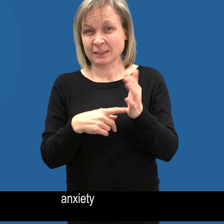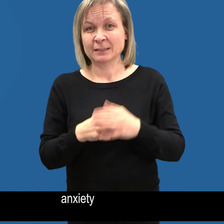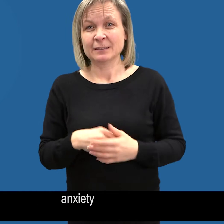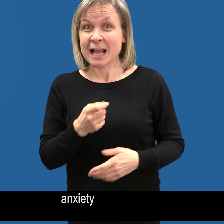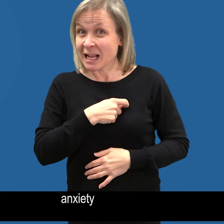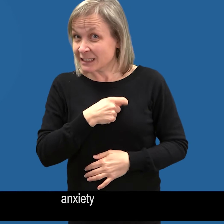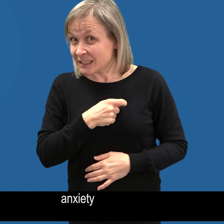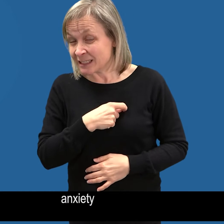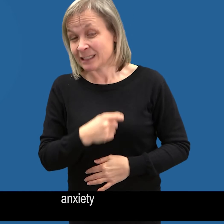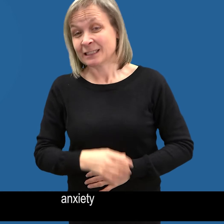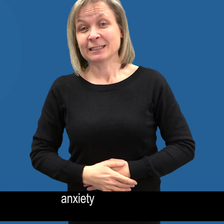anxiety.